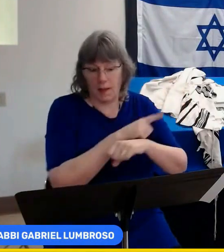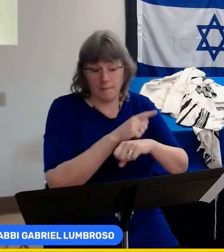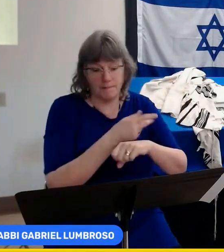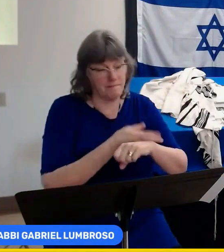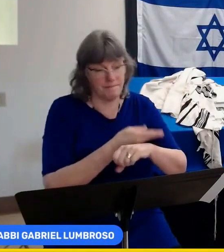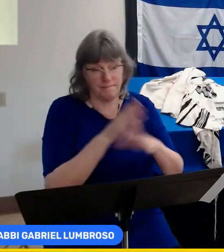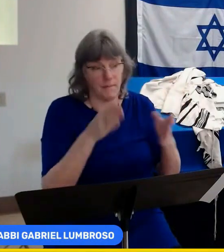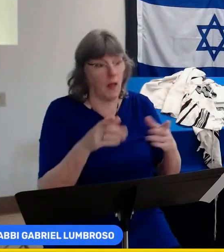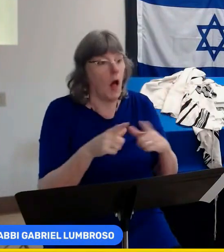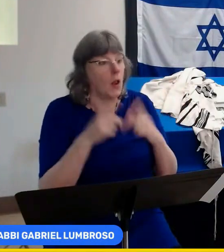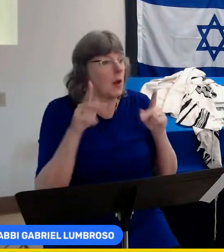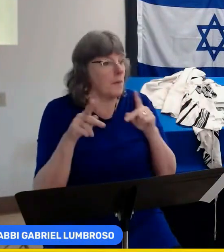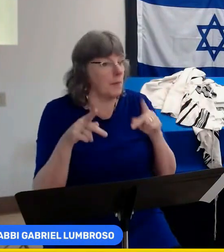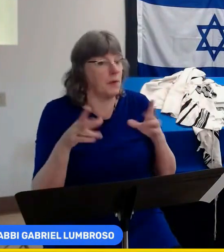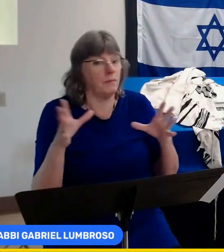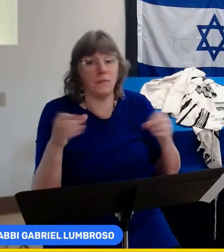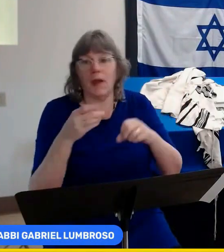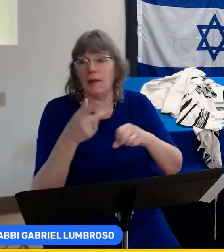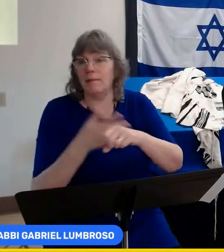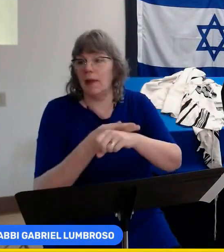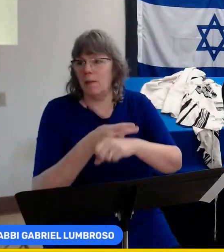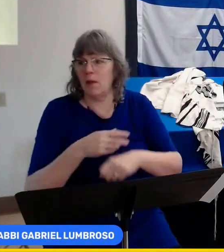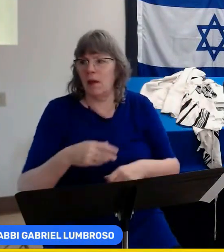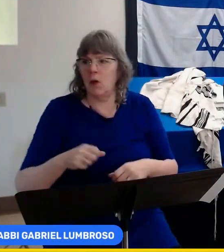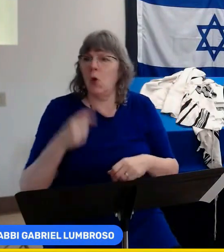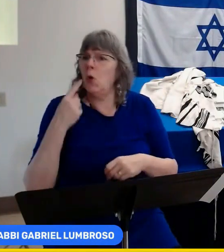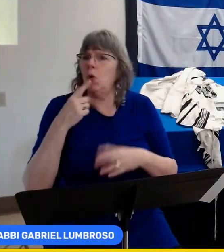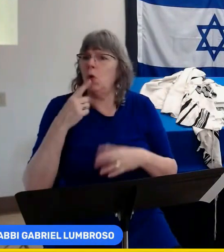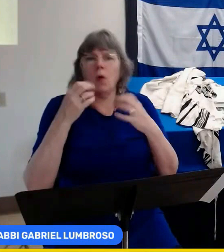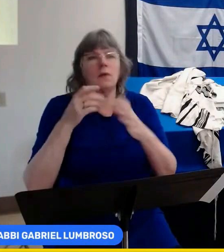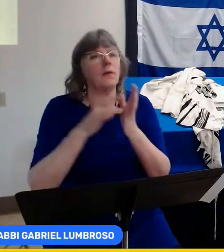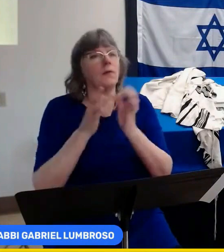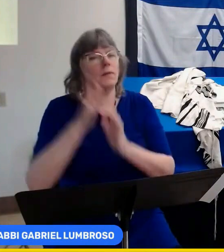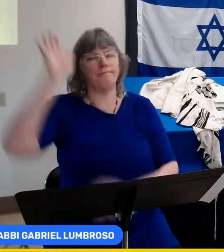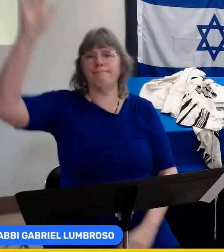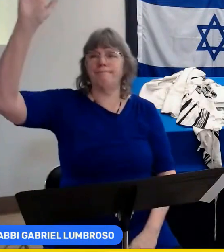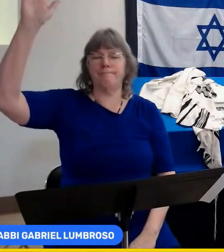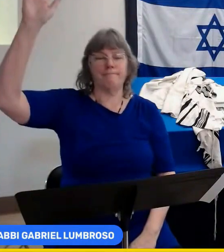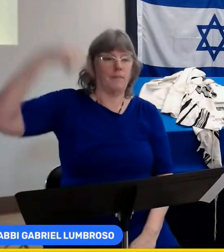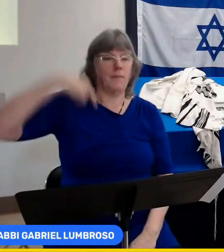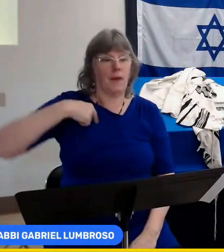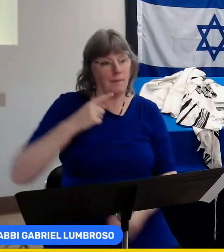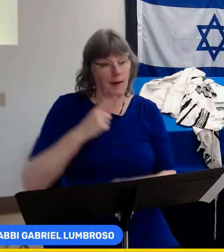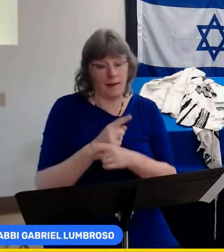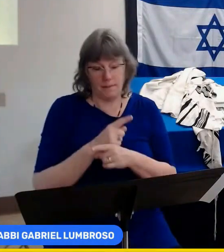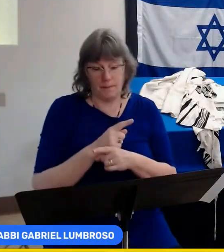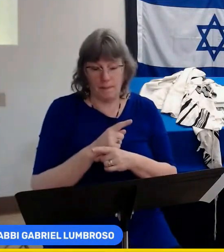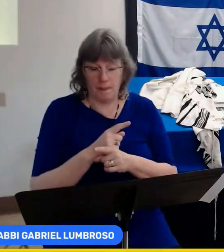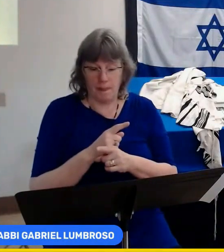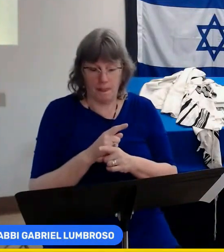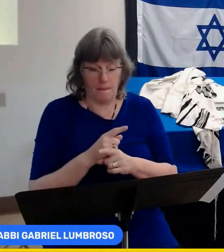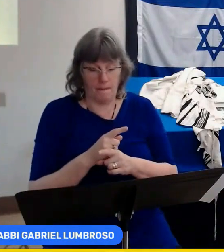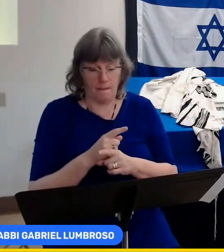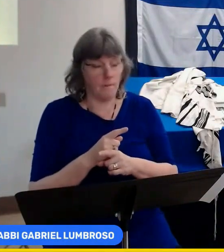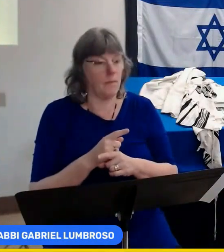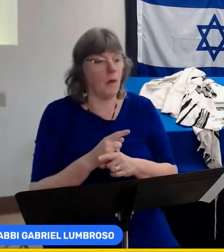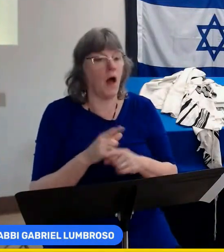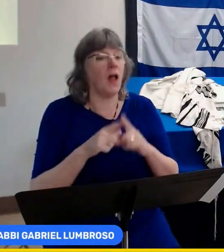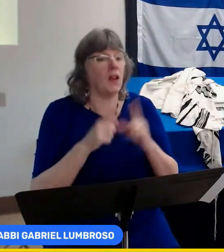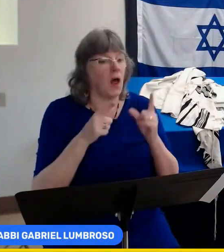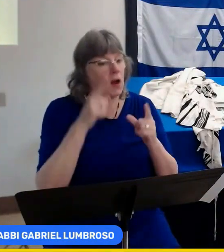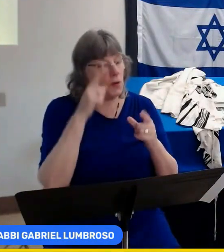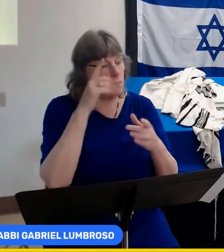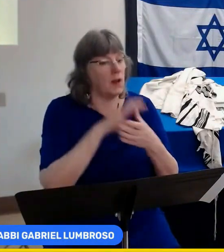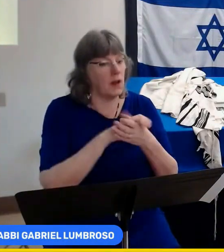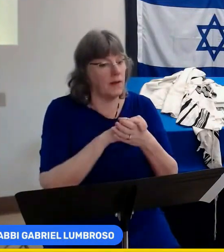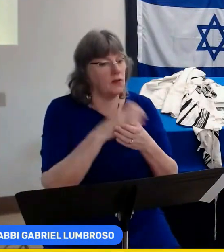Many people take the land. You know, hey, believe, be saved, right? That's common. Believers understand that